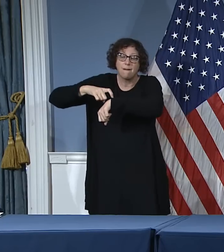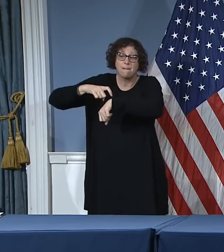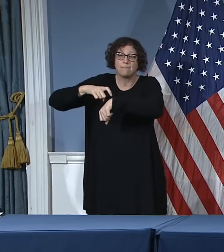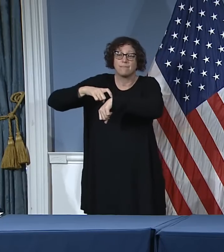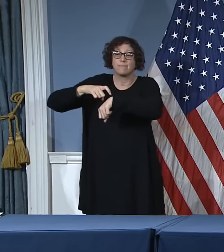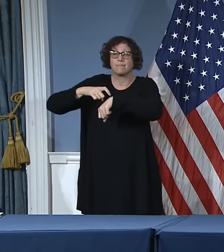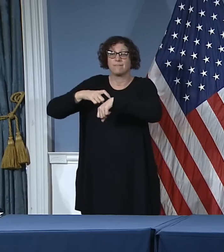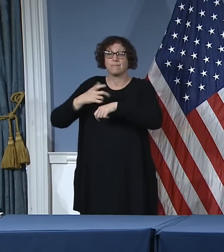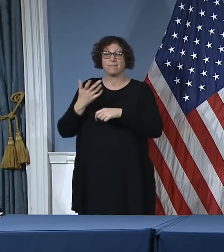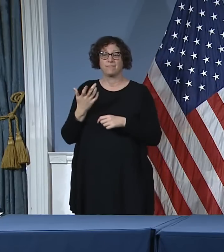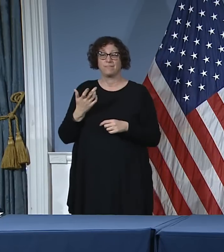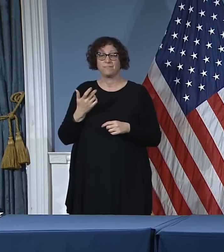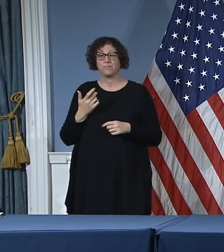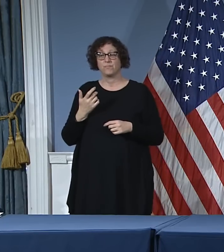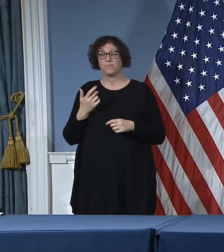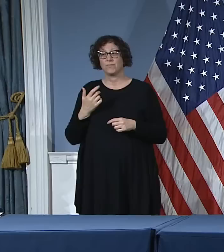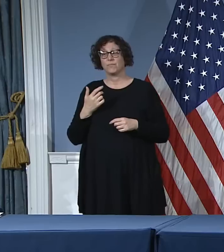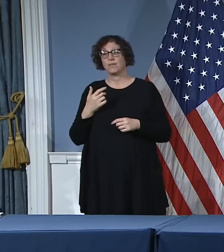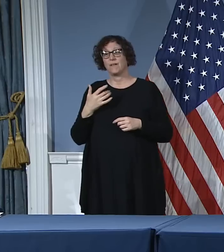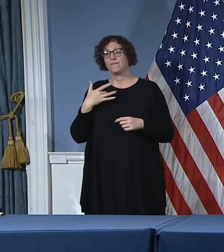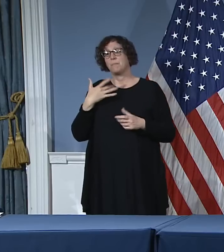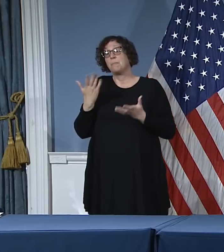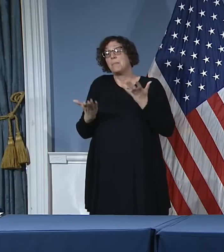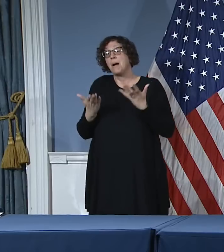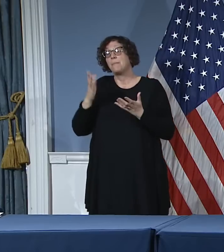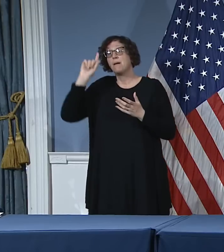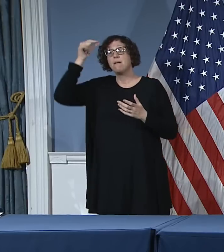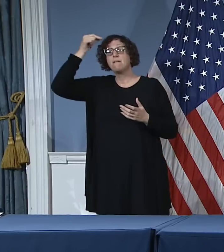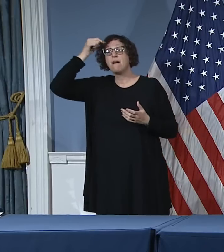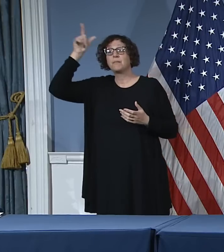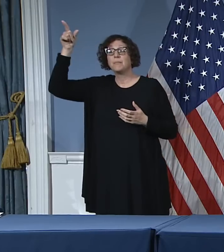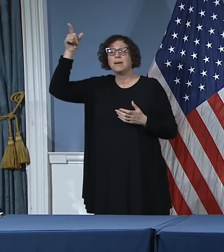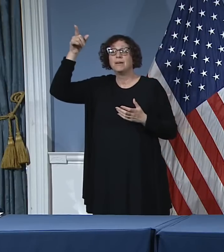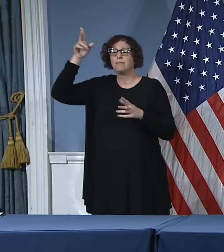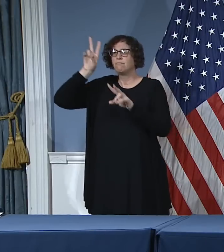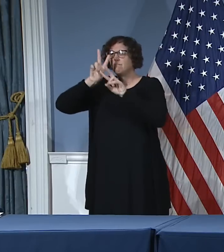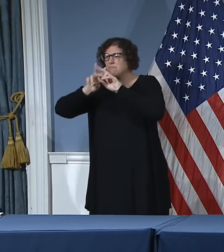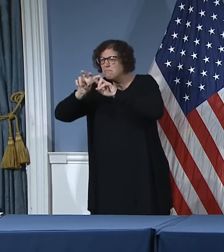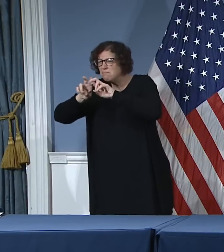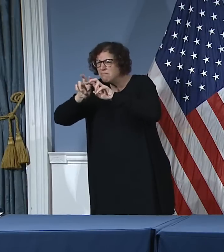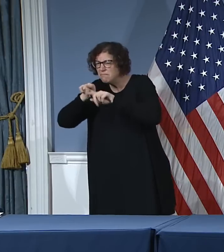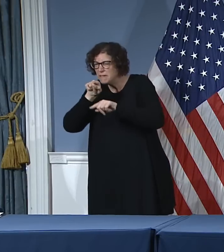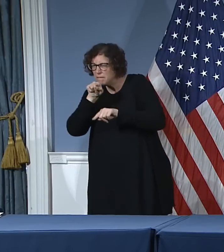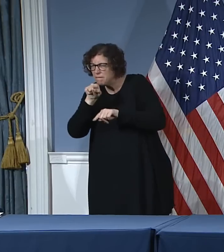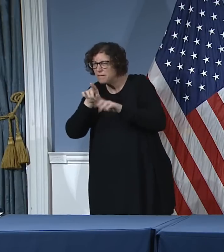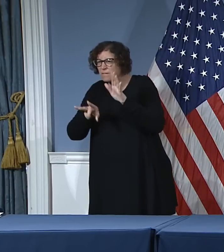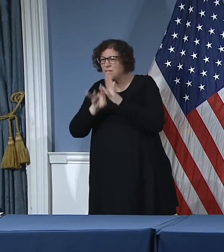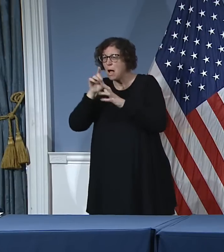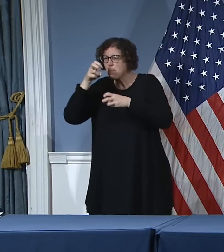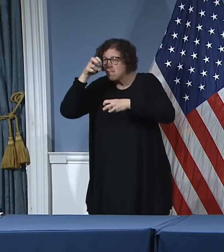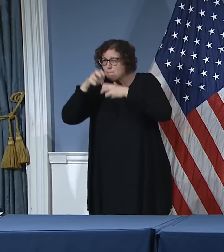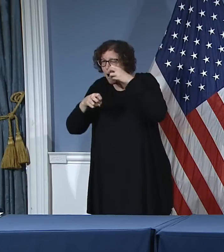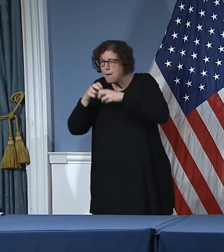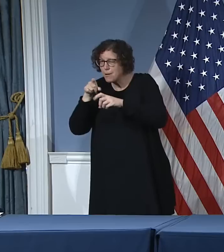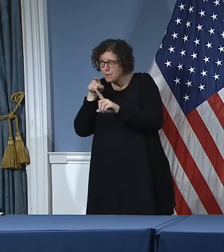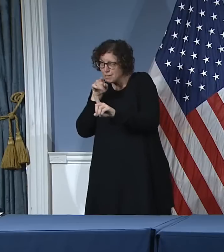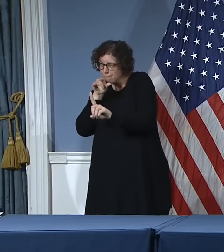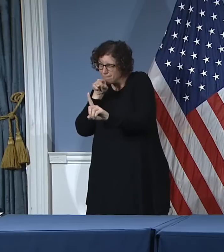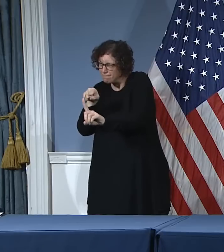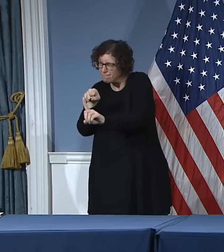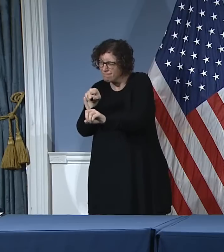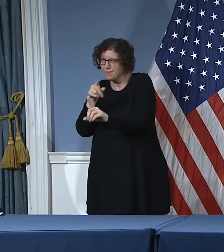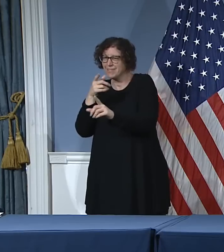or lack of adherence. When we see it, we don't like it, we're going to deal with it. And we all agree that's not most people. In fact, I think the